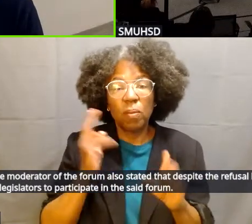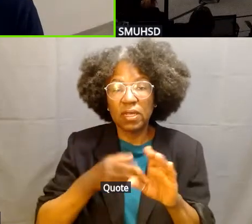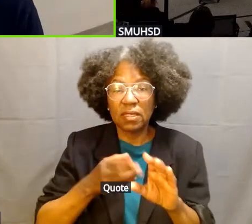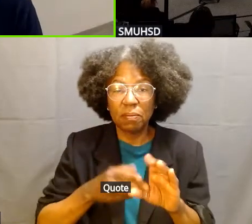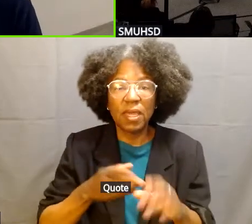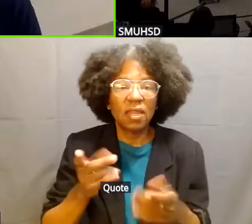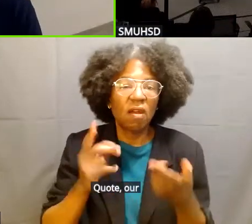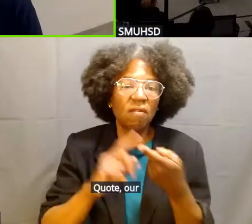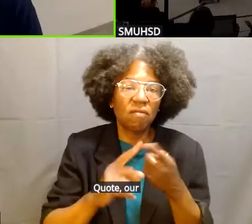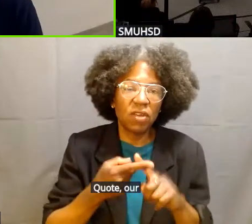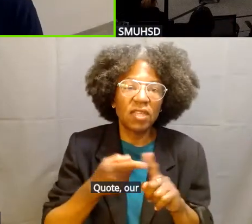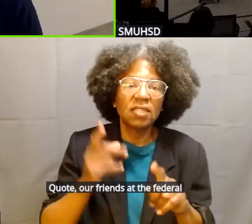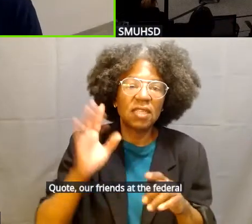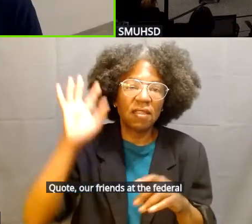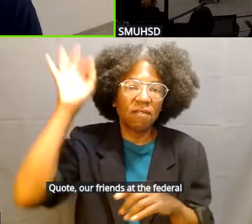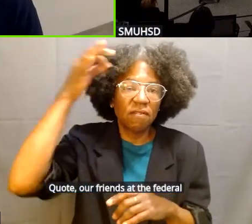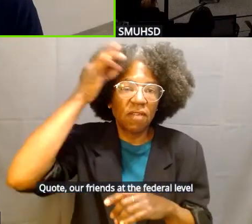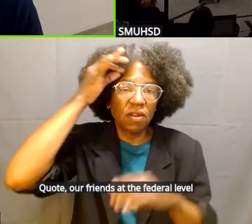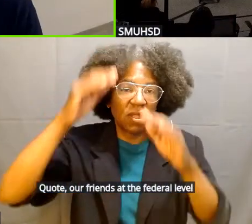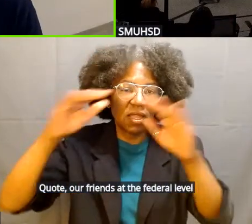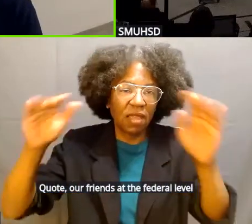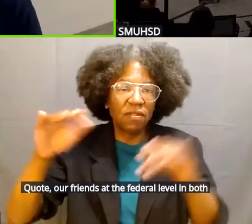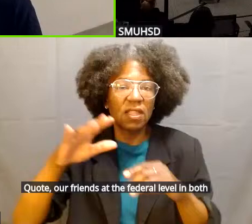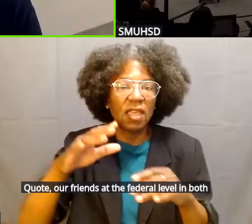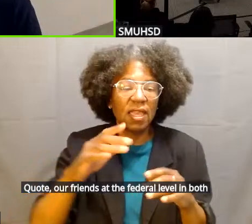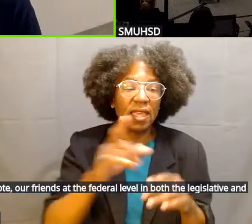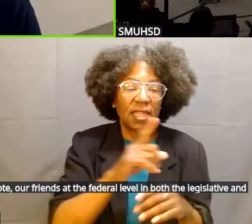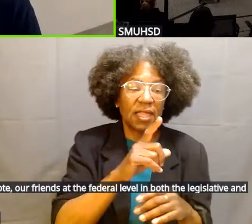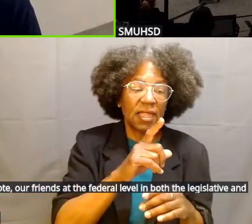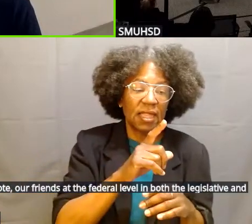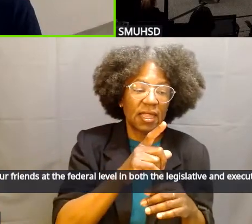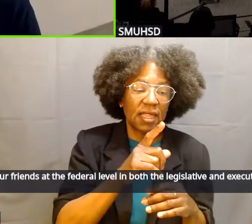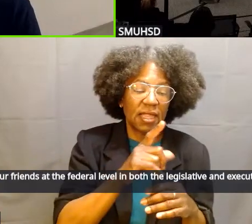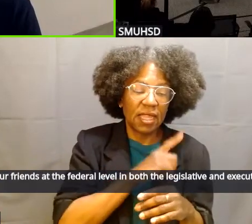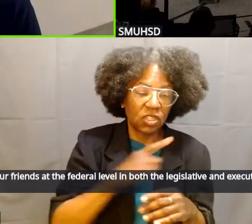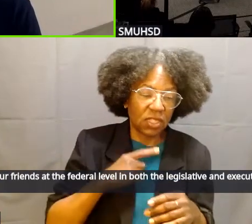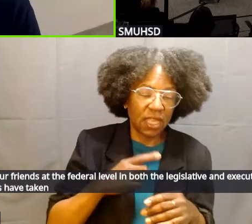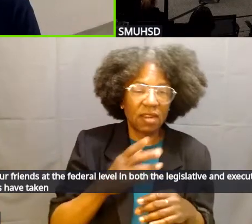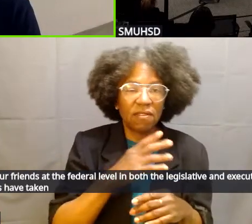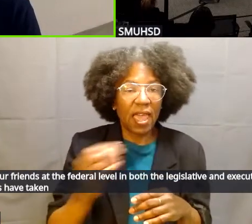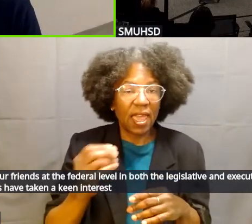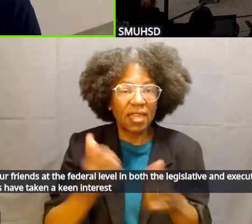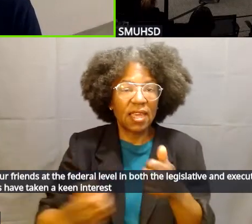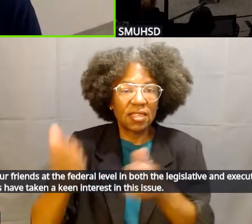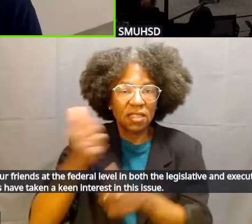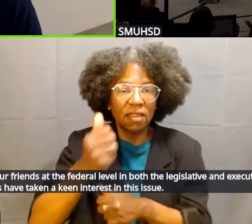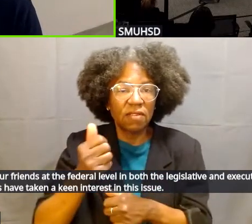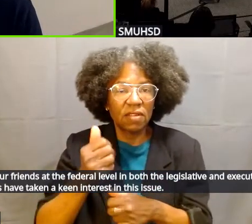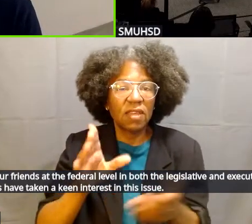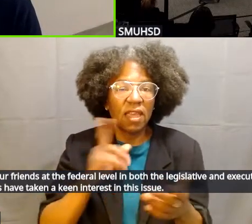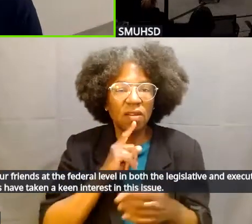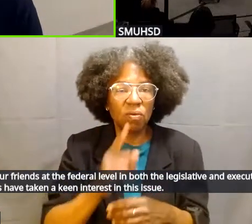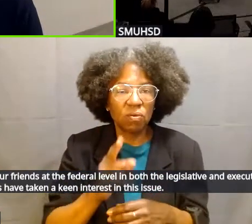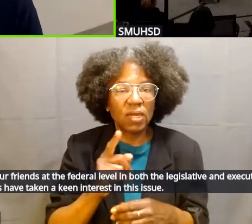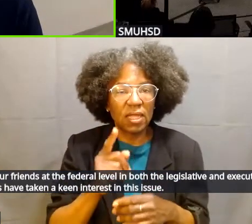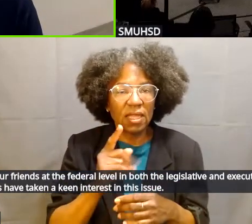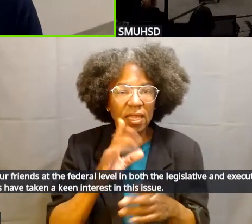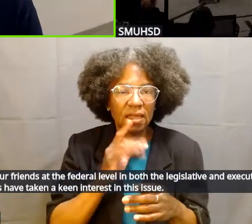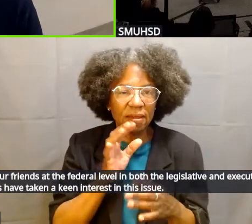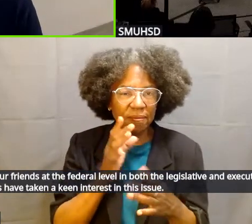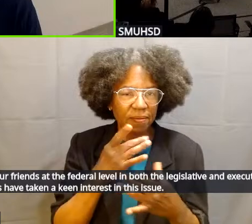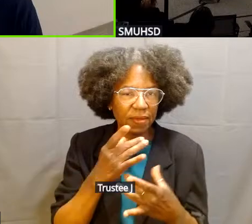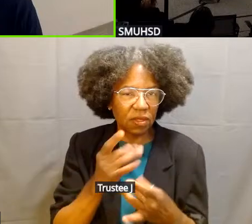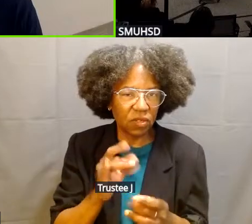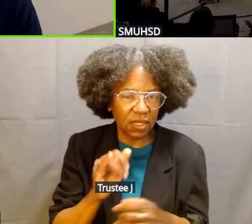friends at the federal level in both the legislative and executive branches have taken a keen interest in this issue. Trustee Jacobson